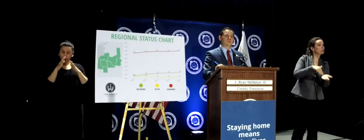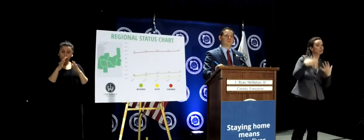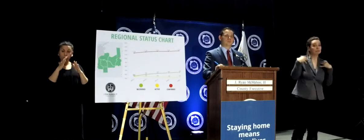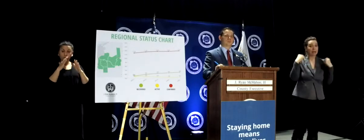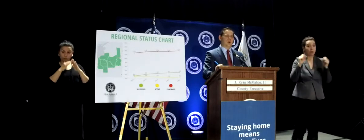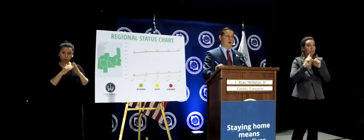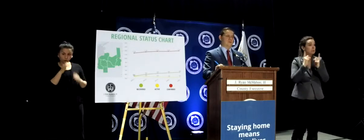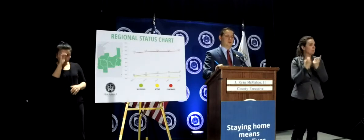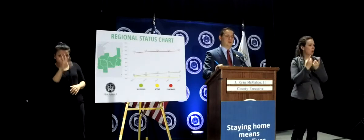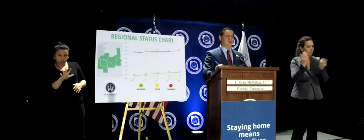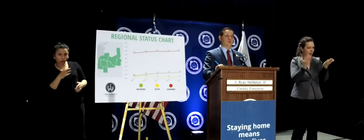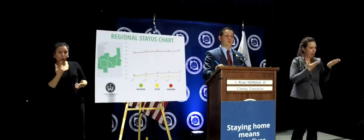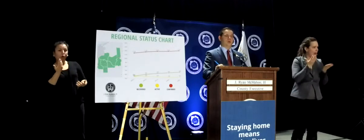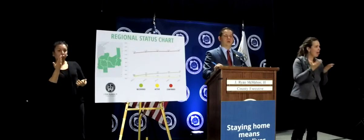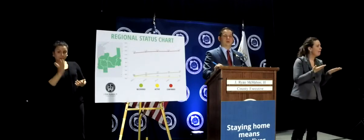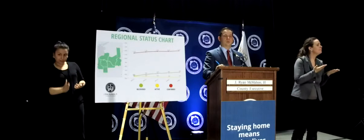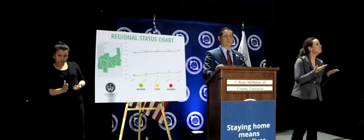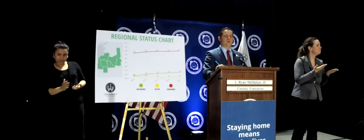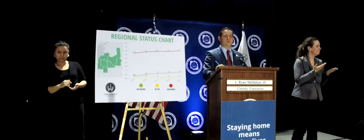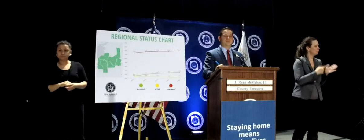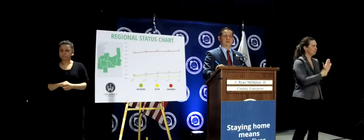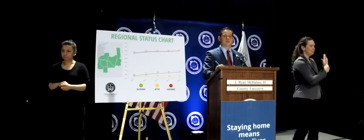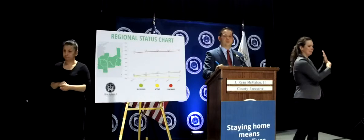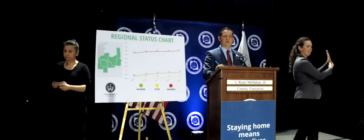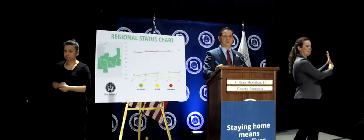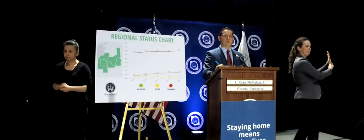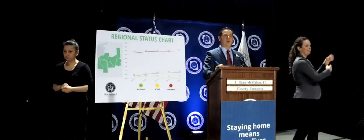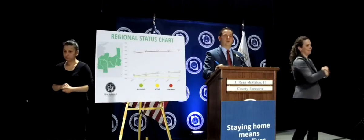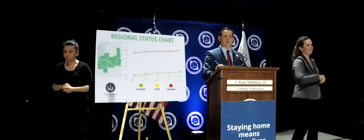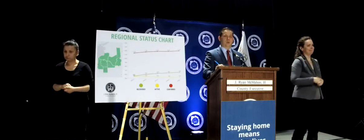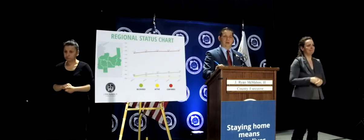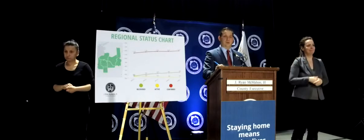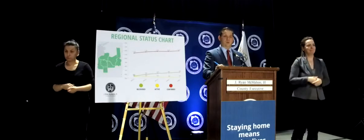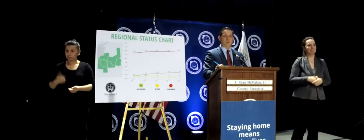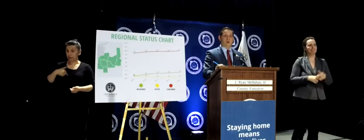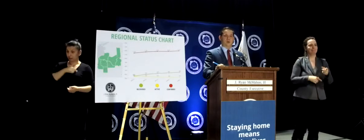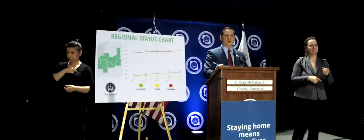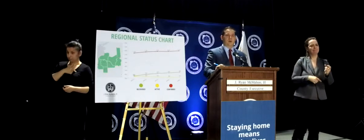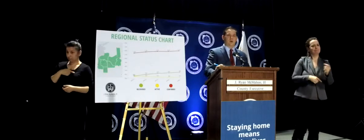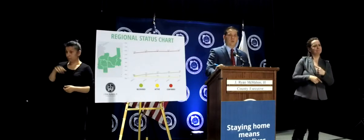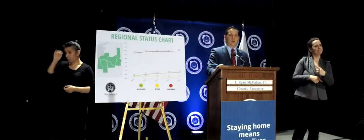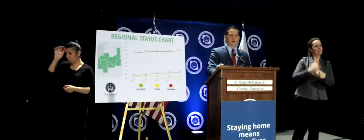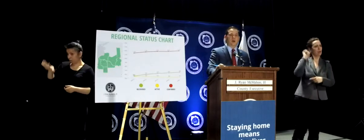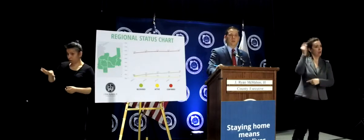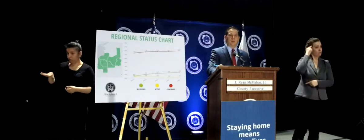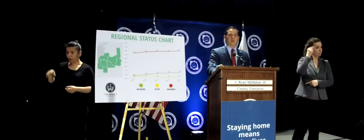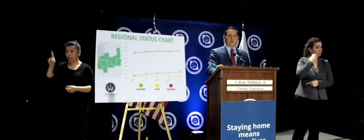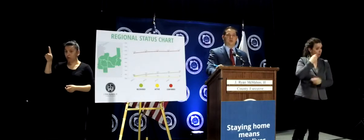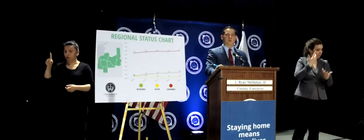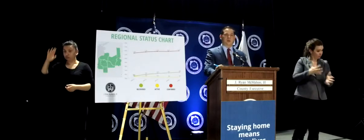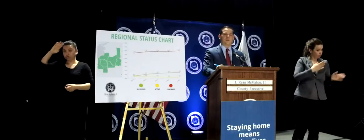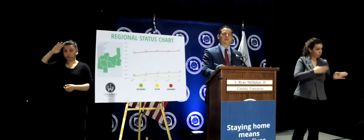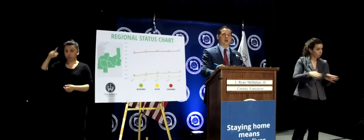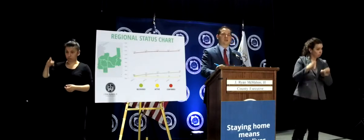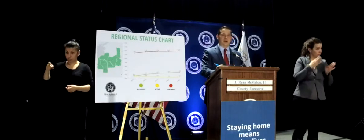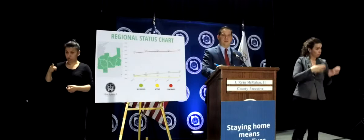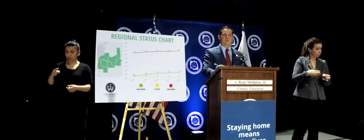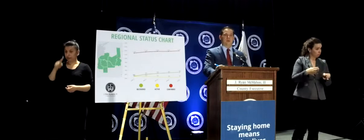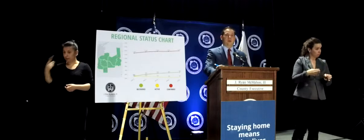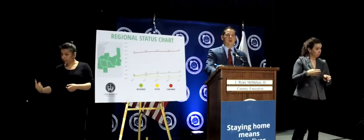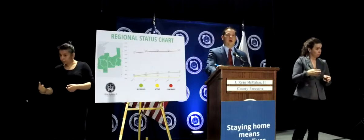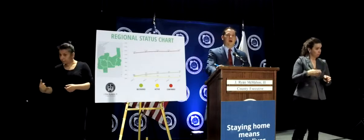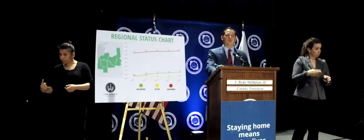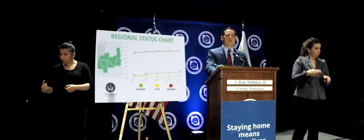of it? Oh, we've been saying for well over a week, Andrew. We are coming up with a restart plan. That's our